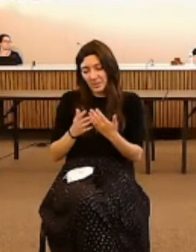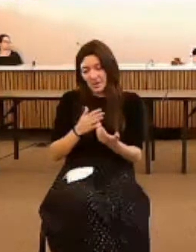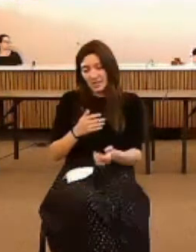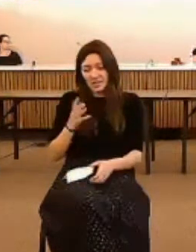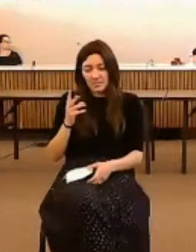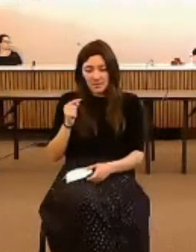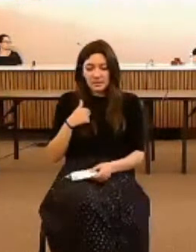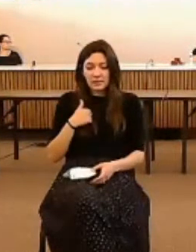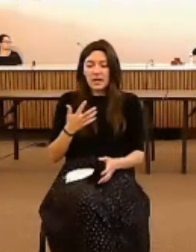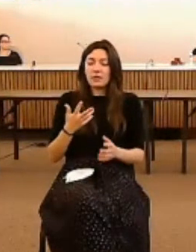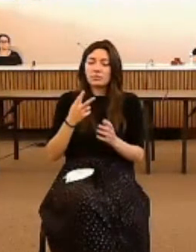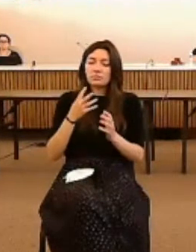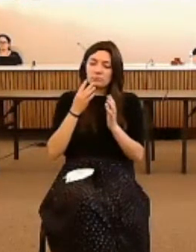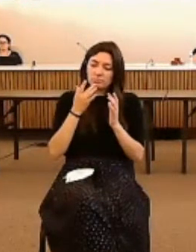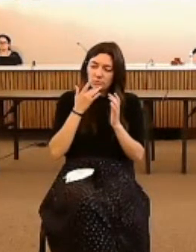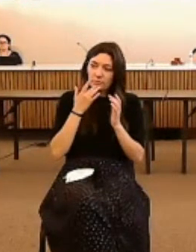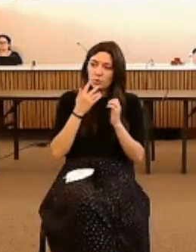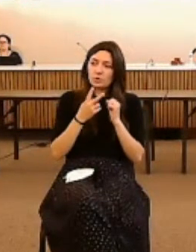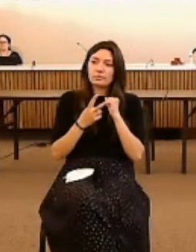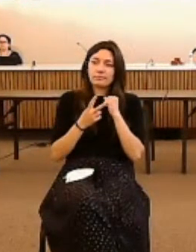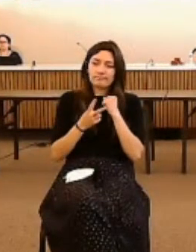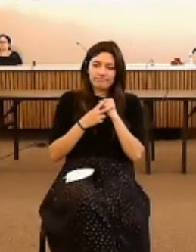I like to preserve options.